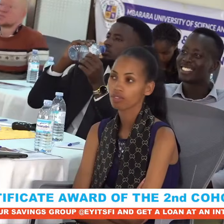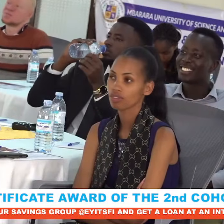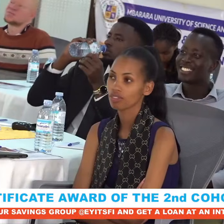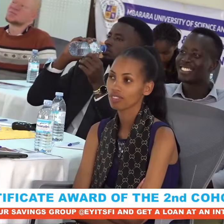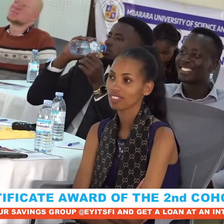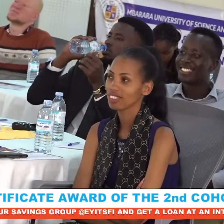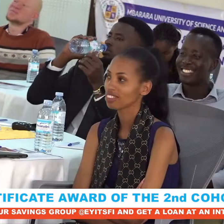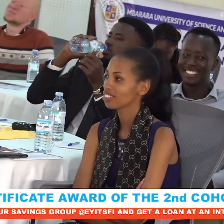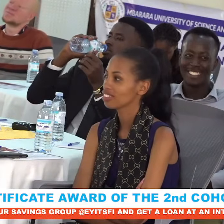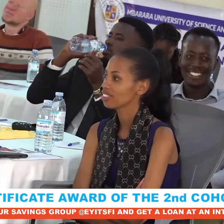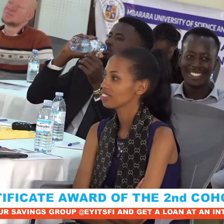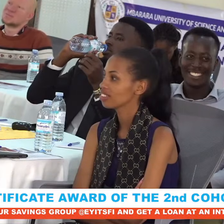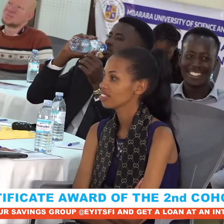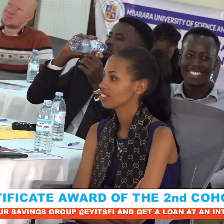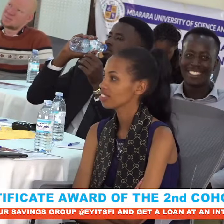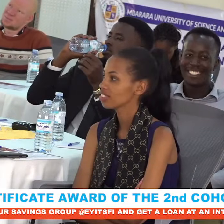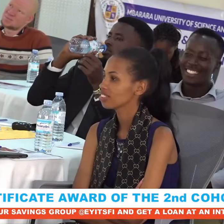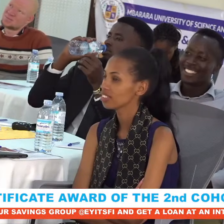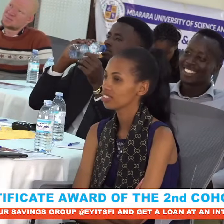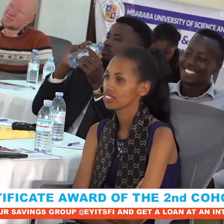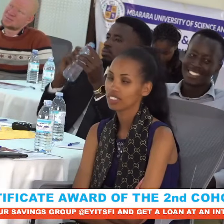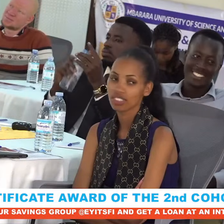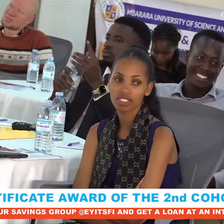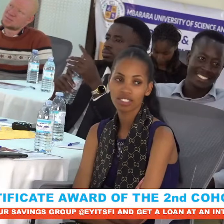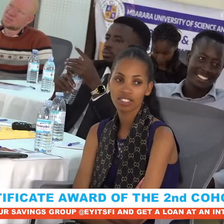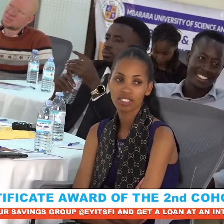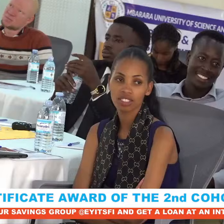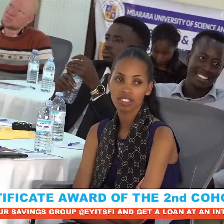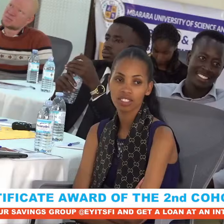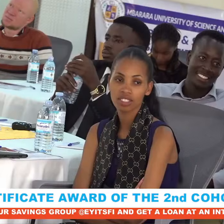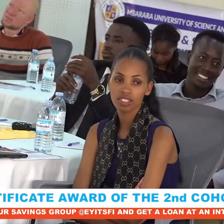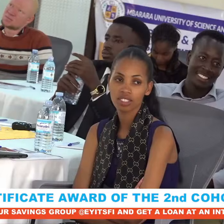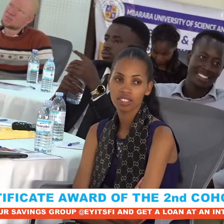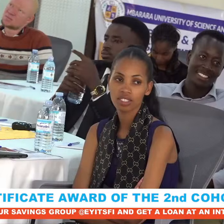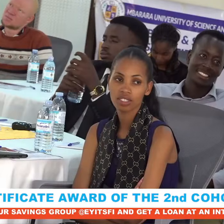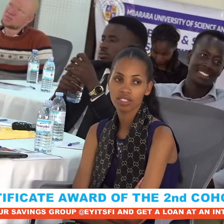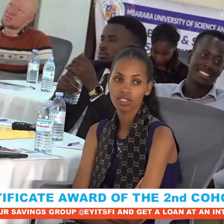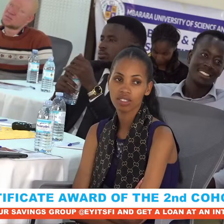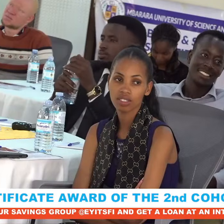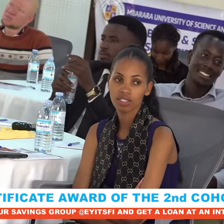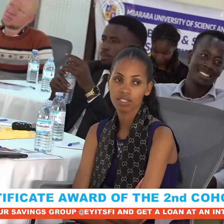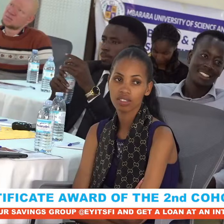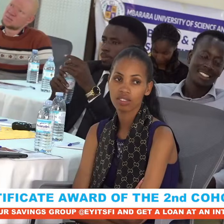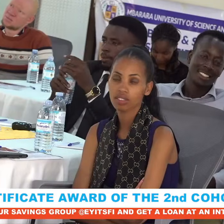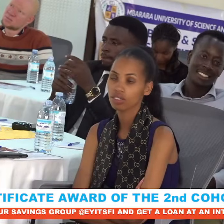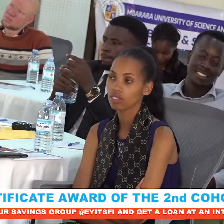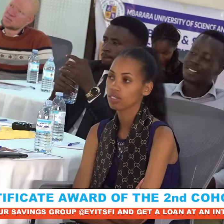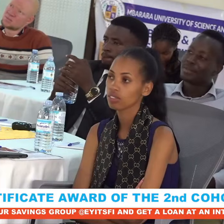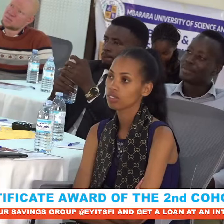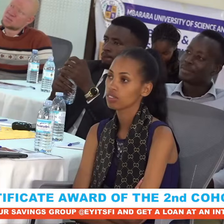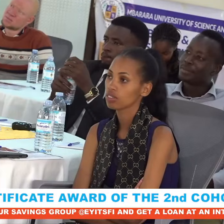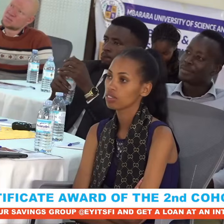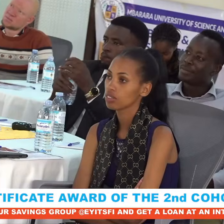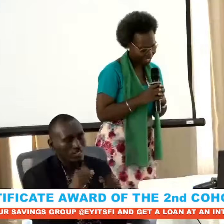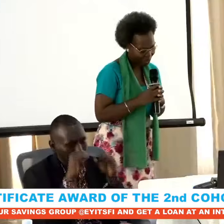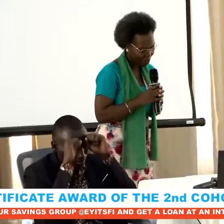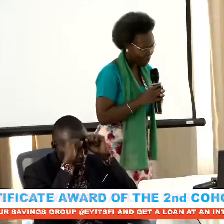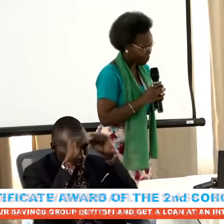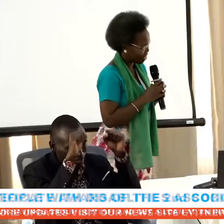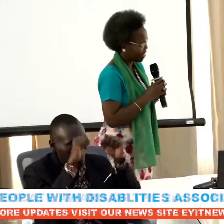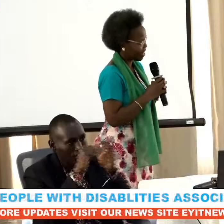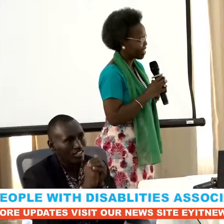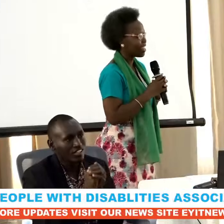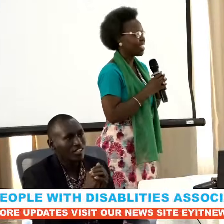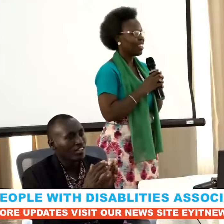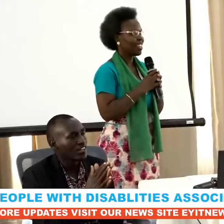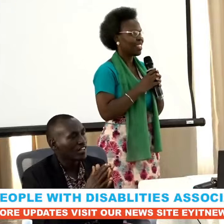name. And the Vice President, Clarice. And I forgot my colleague,